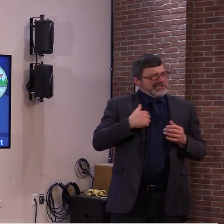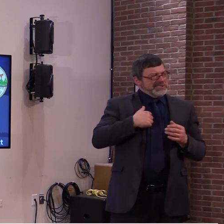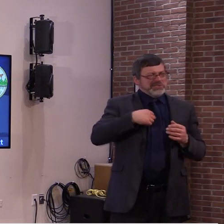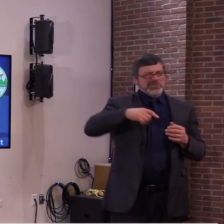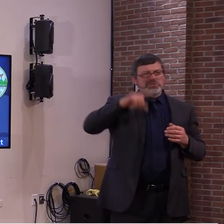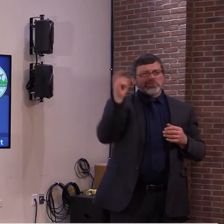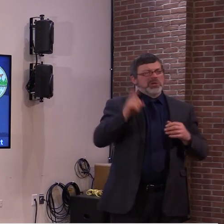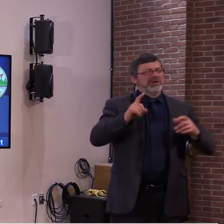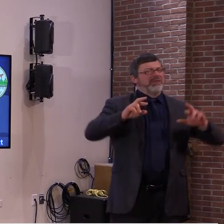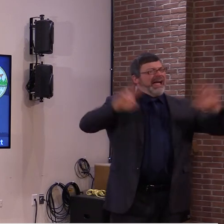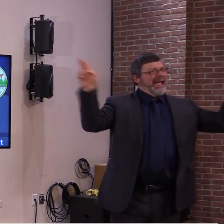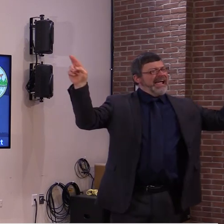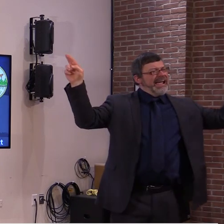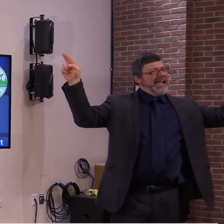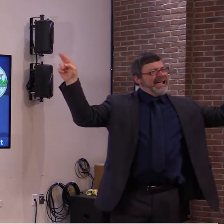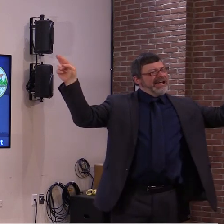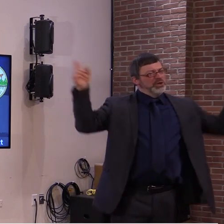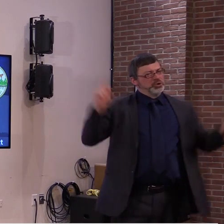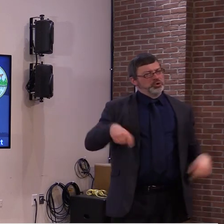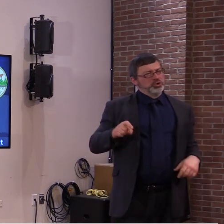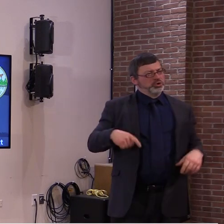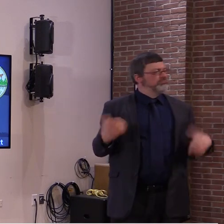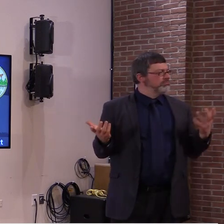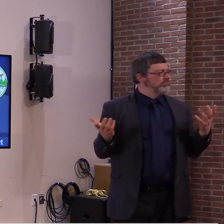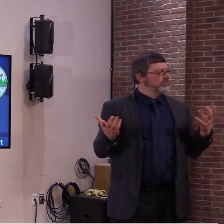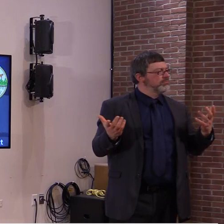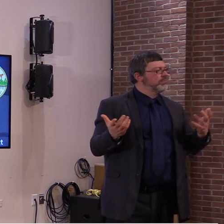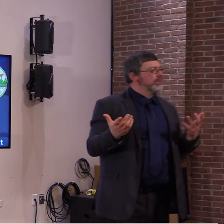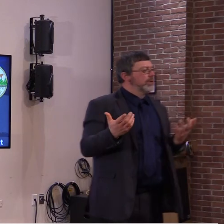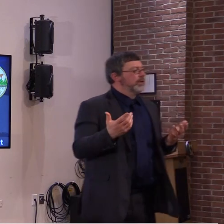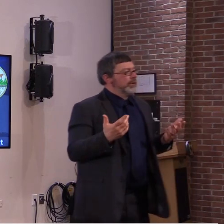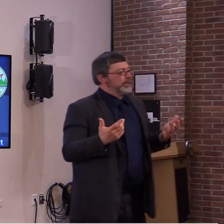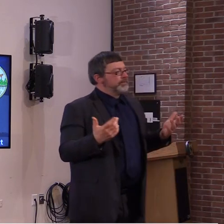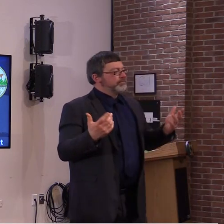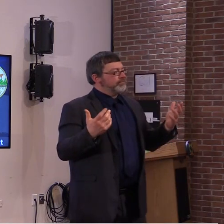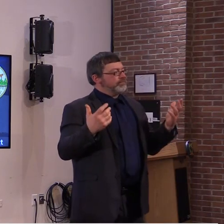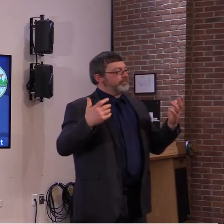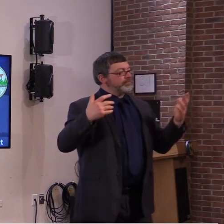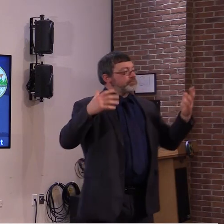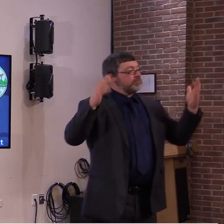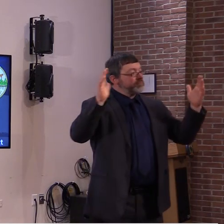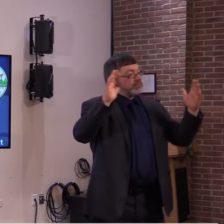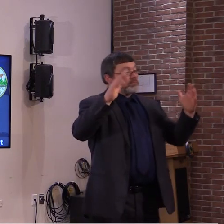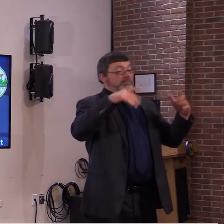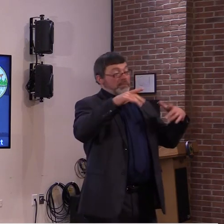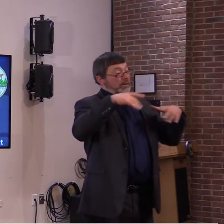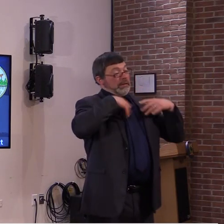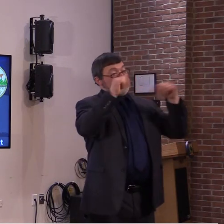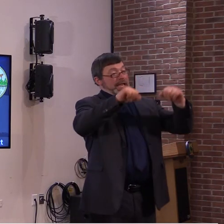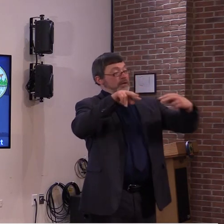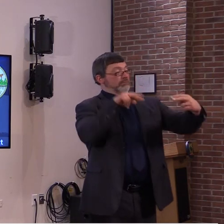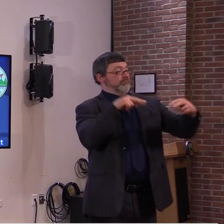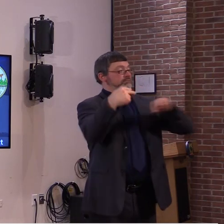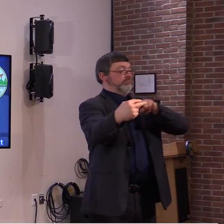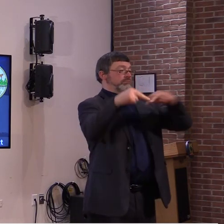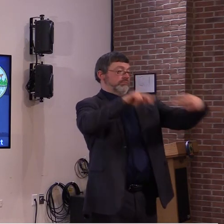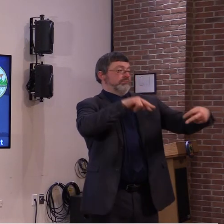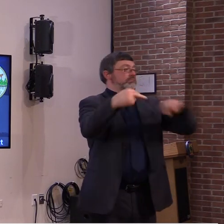Yeah. I would argue, Kat, we're one of the best in the nation, so we must be doing something